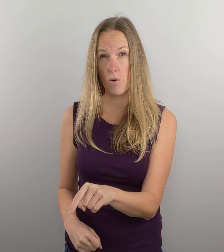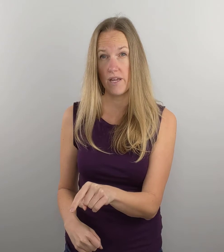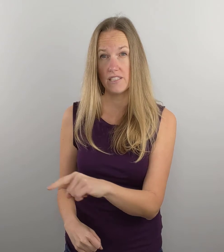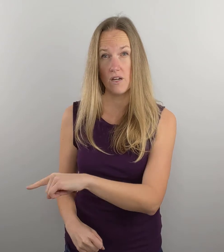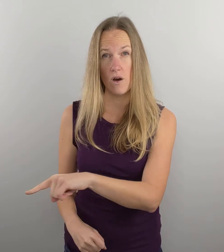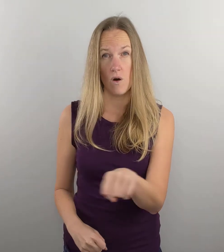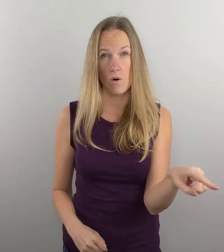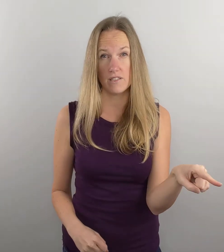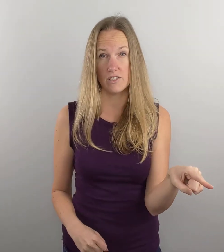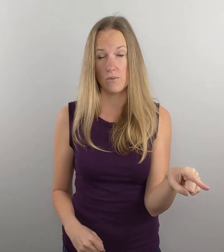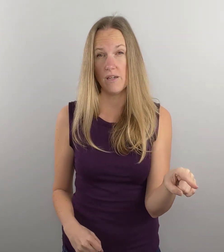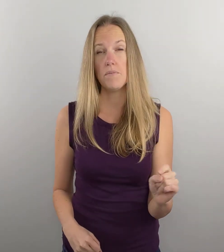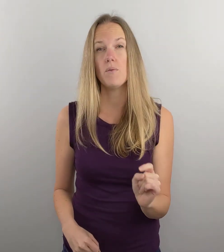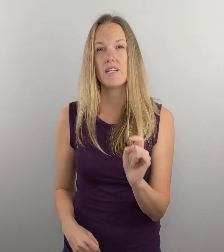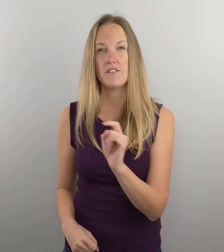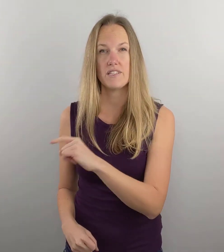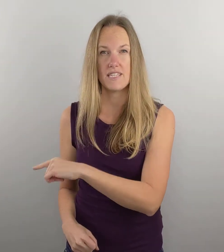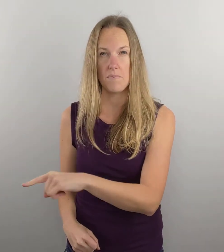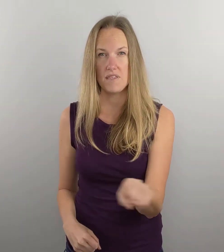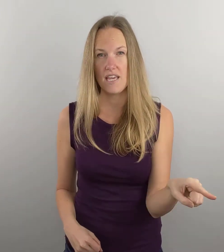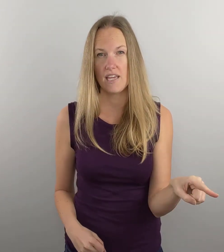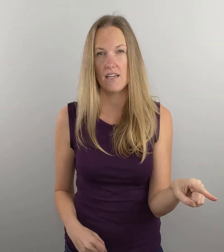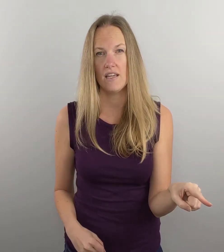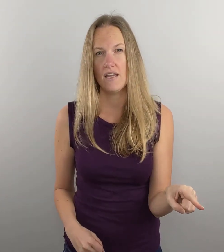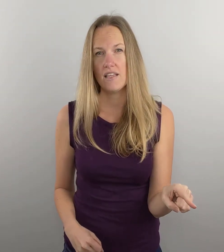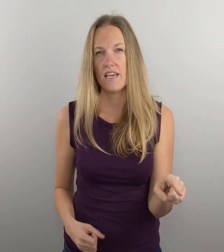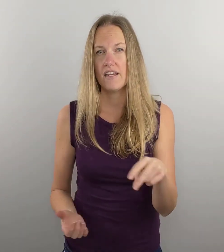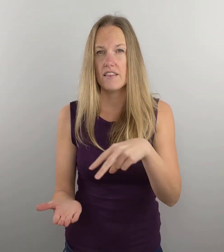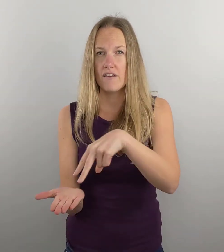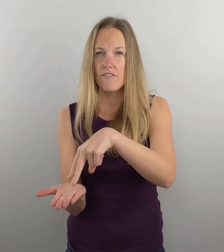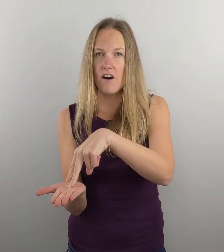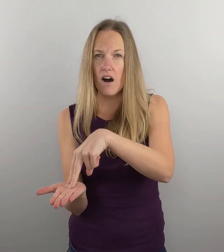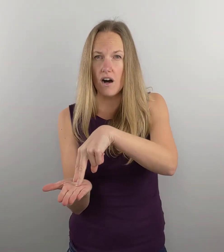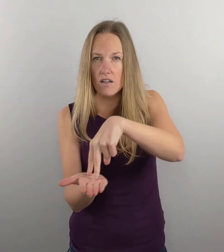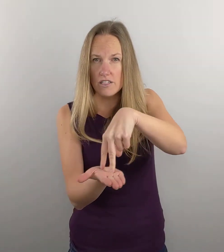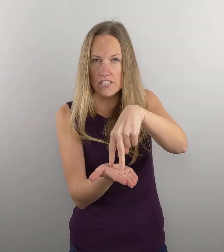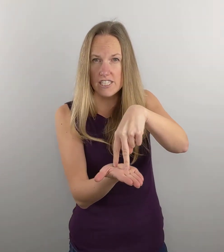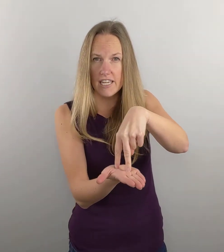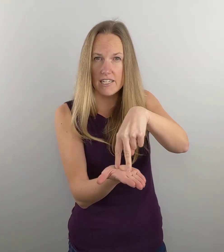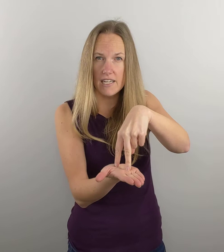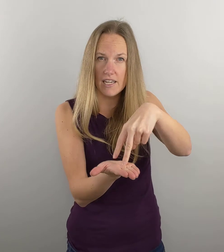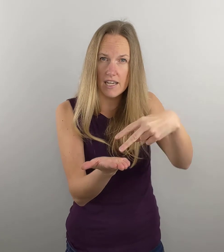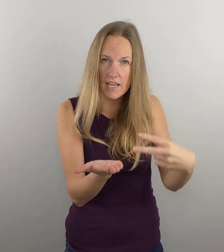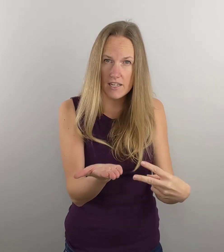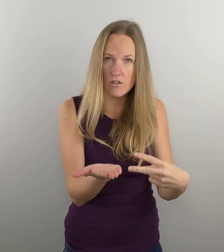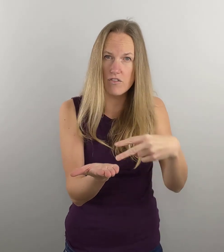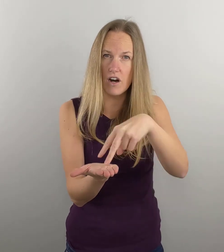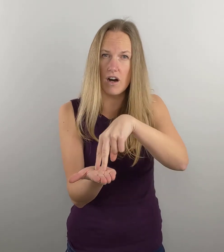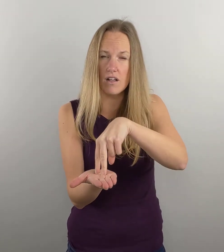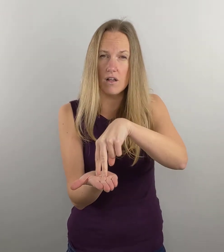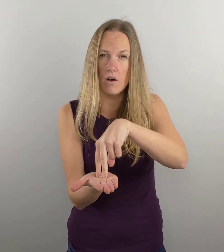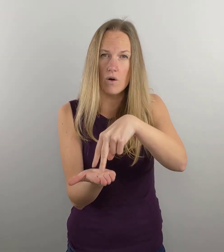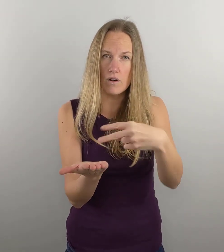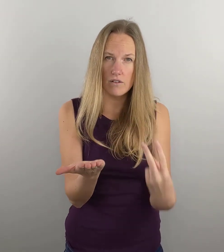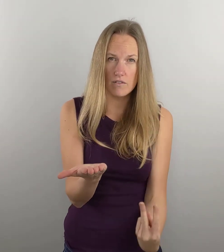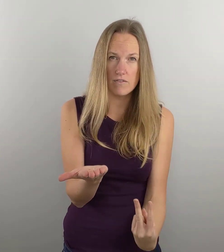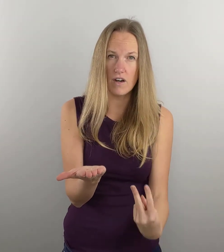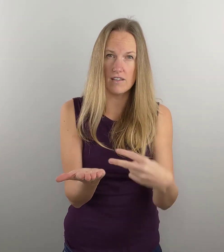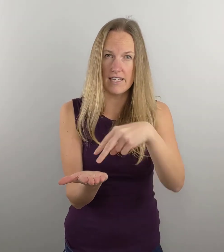point or a sweep, you want to do the same thing. They'd, and then fall, you're standing and you fall, or you fall like